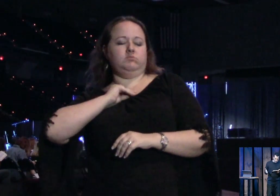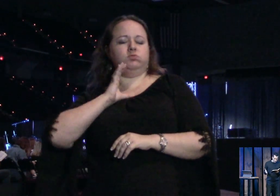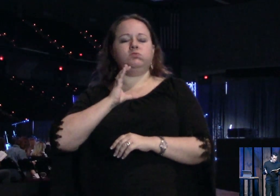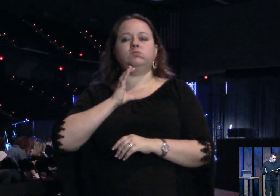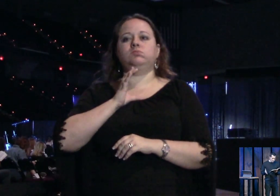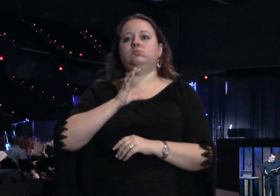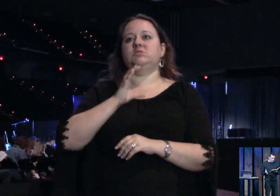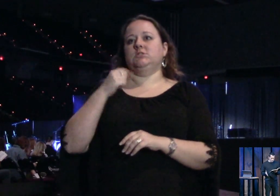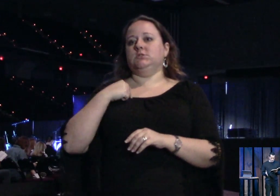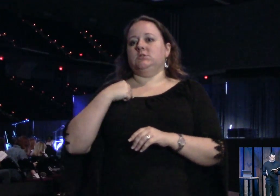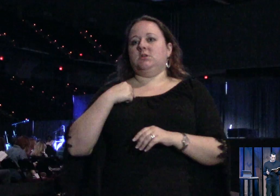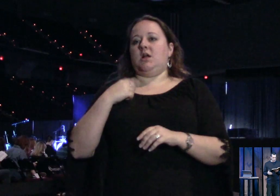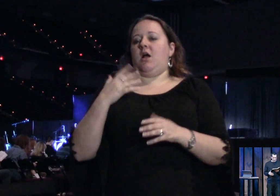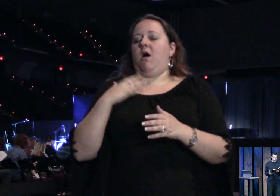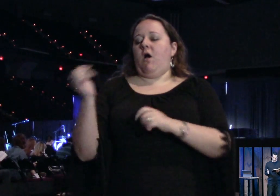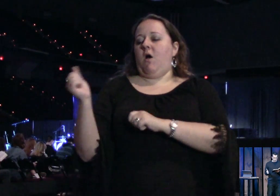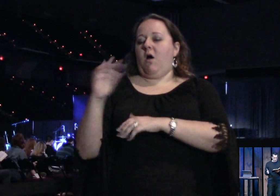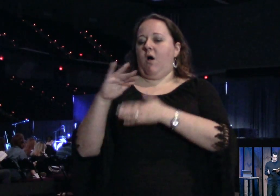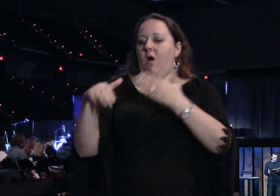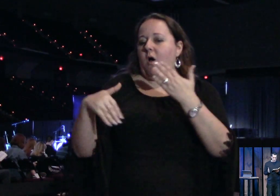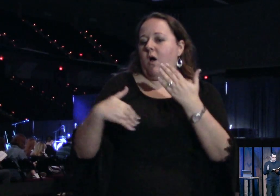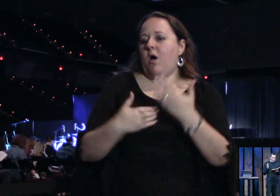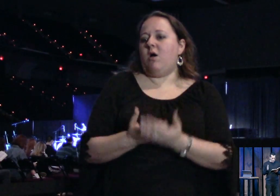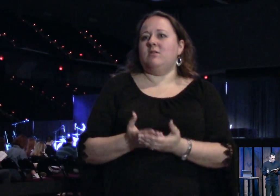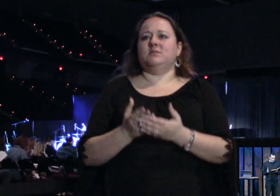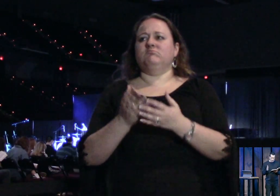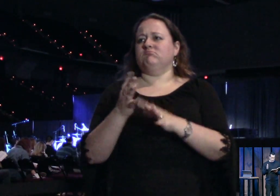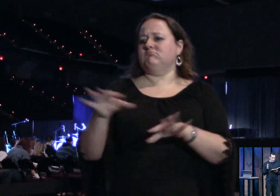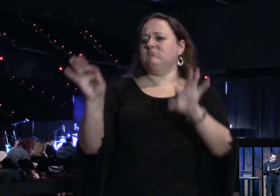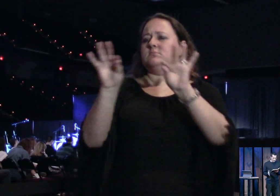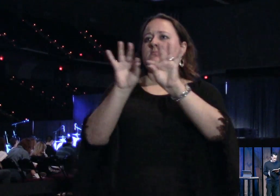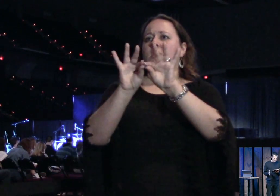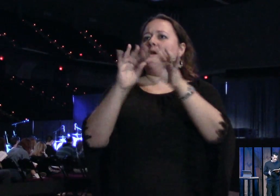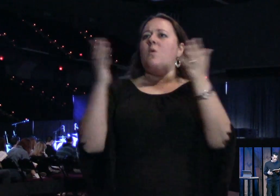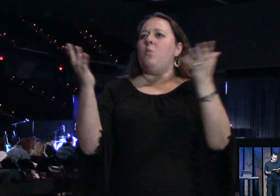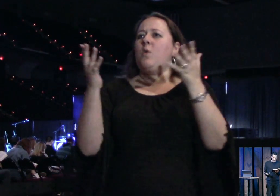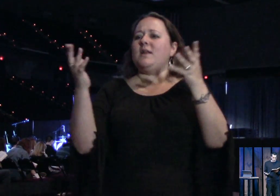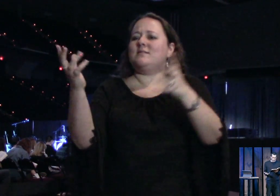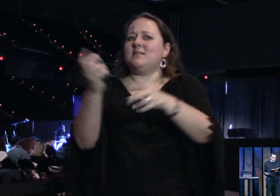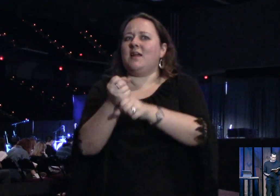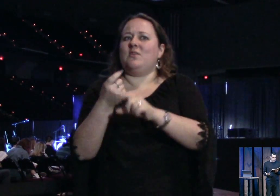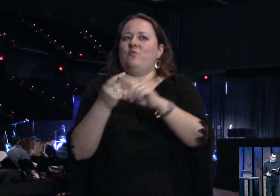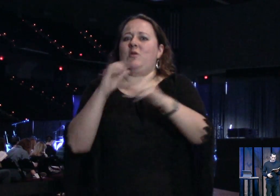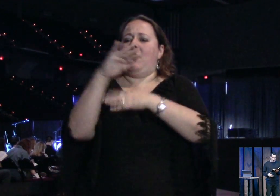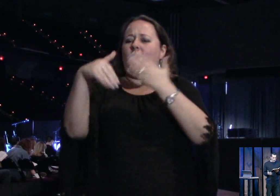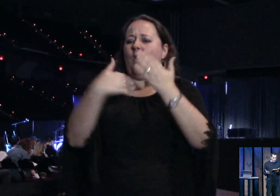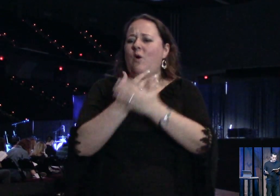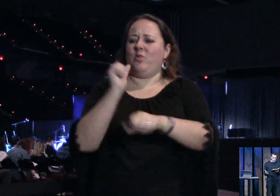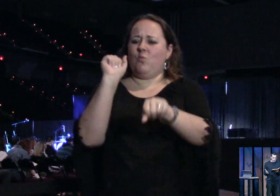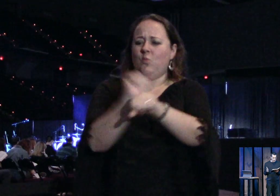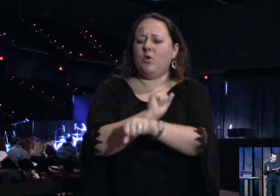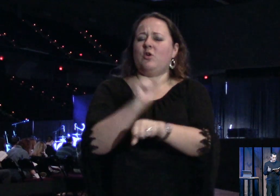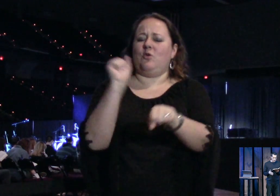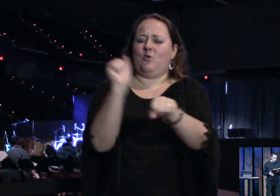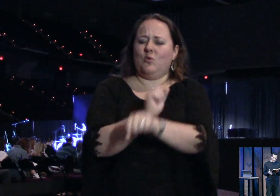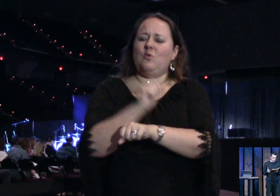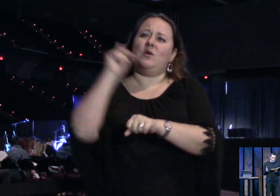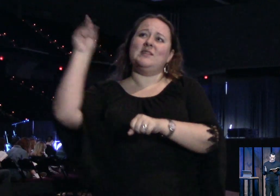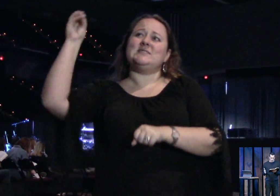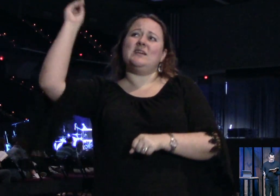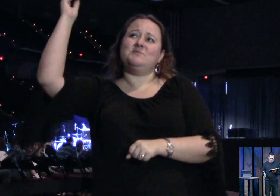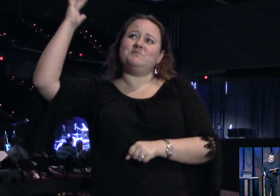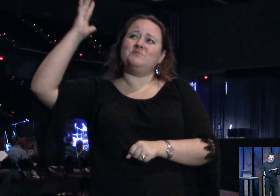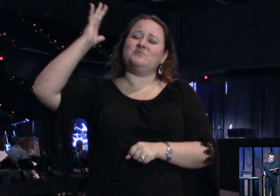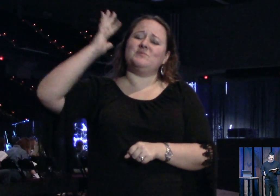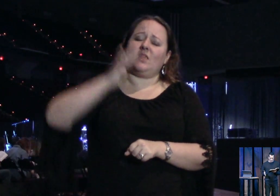Vanity of vanities, says the preacher, vanity of vanities, all is vanity. What does man gain by all the toil at which he toils